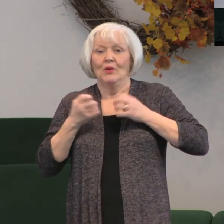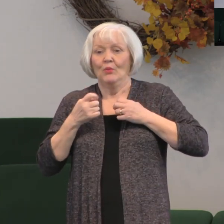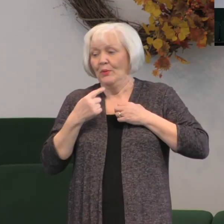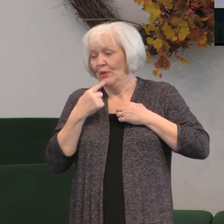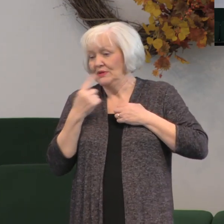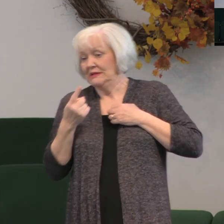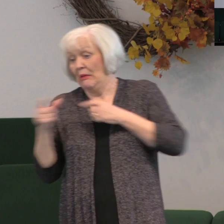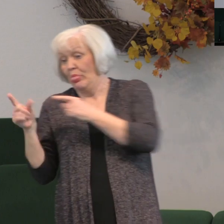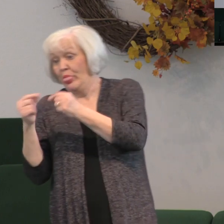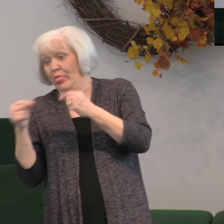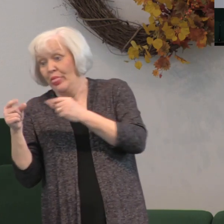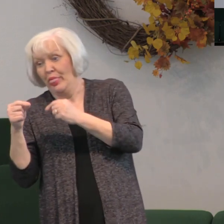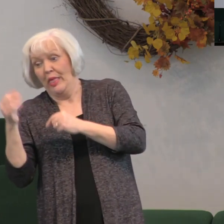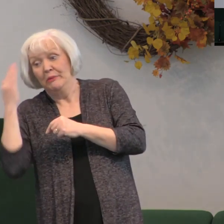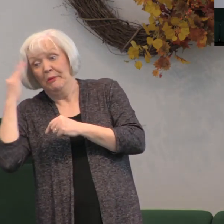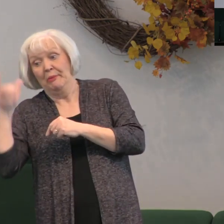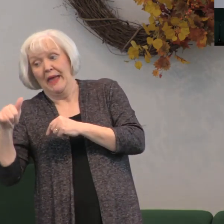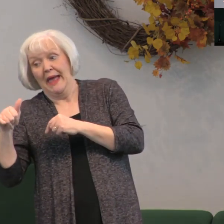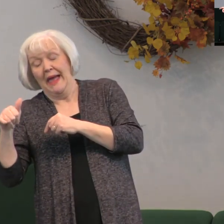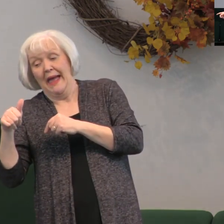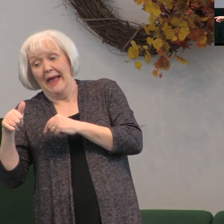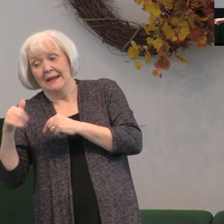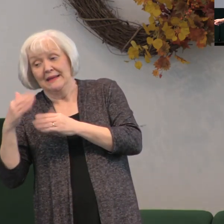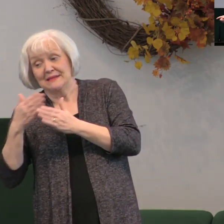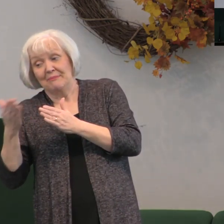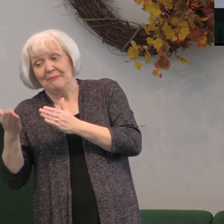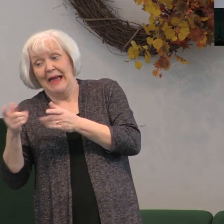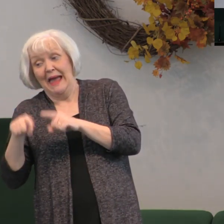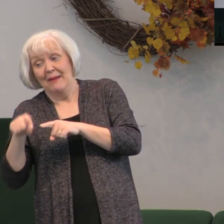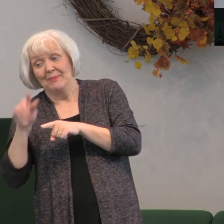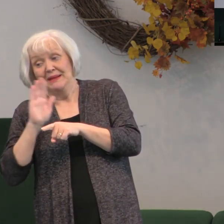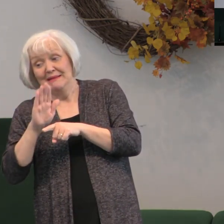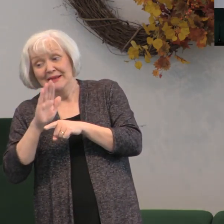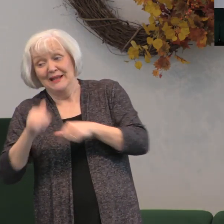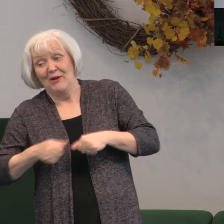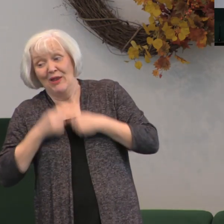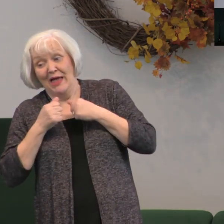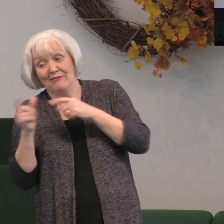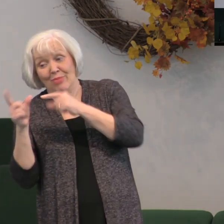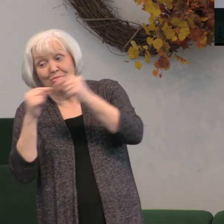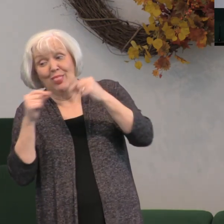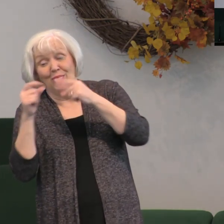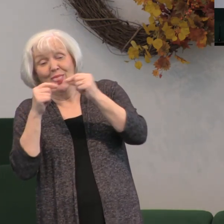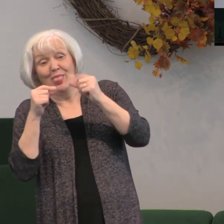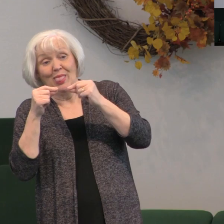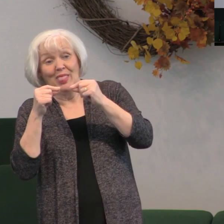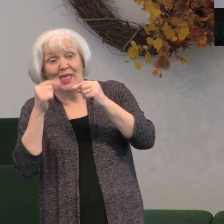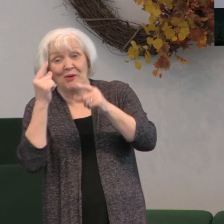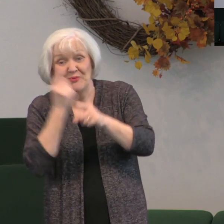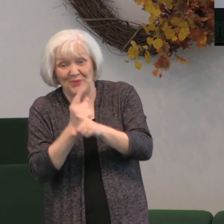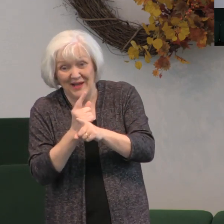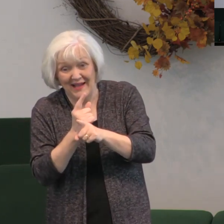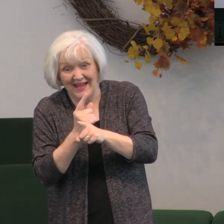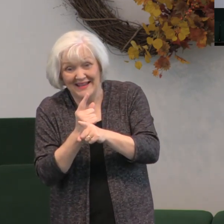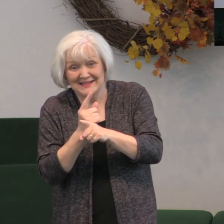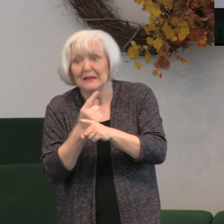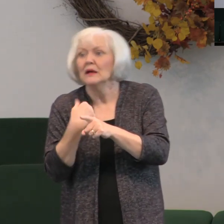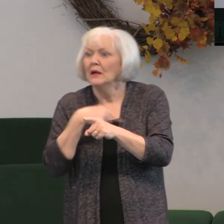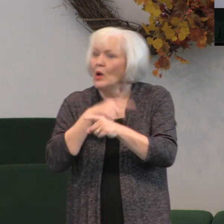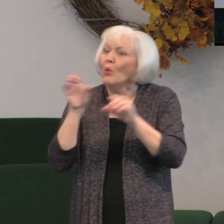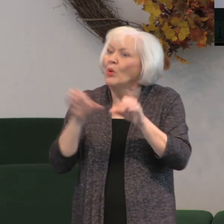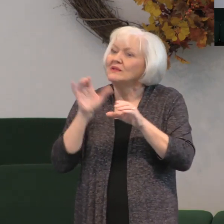people about it. Oh, did you hear about the thing that's going on in somebody else's life? Right? That's something we do.